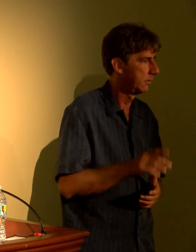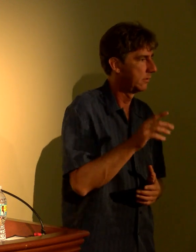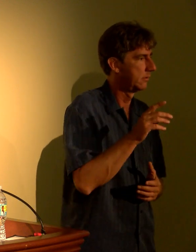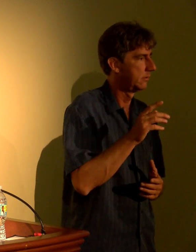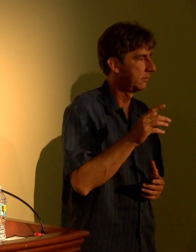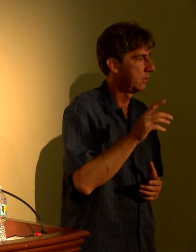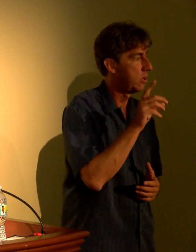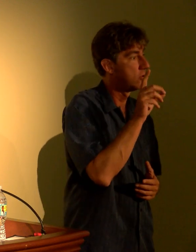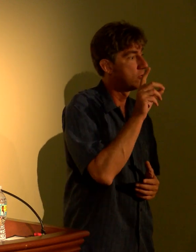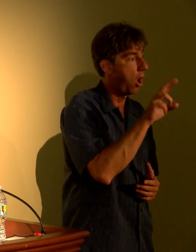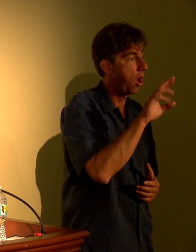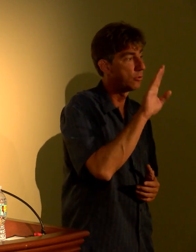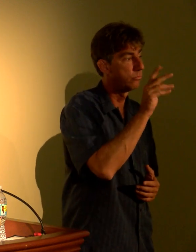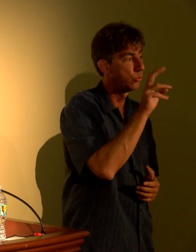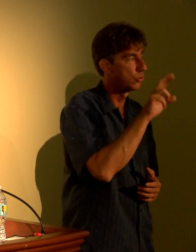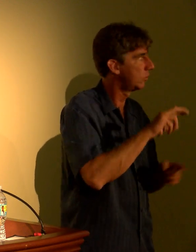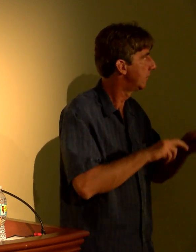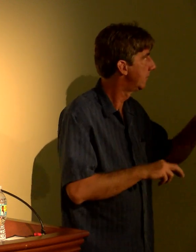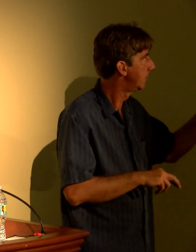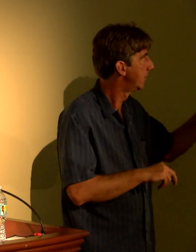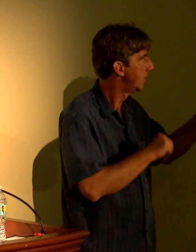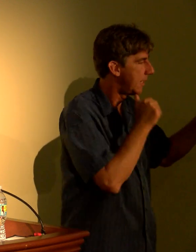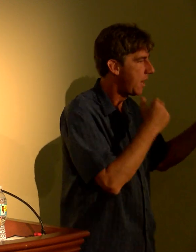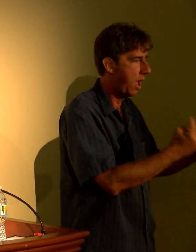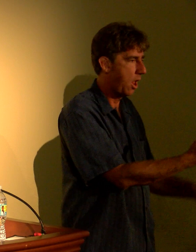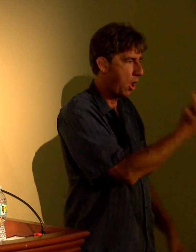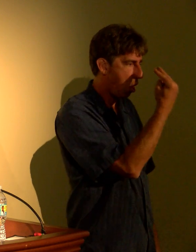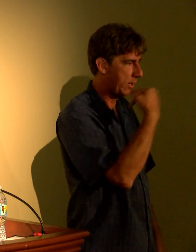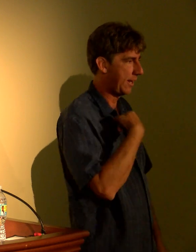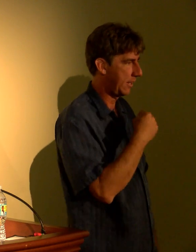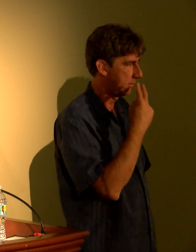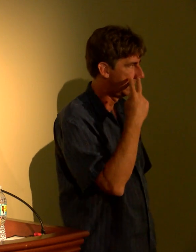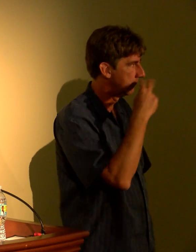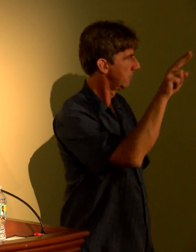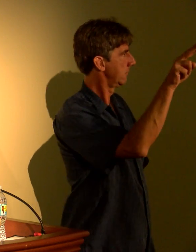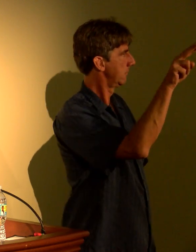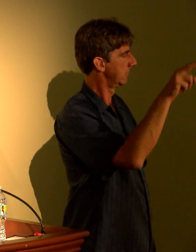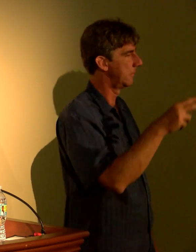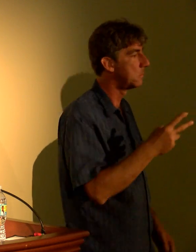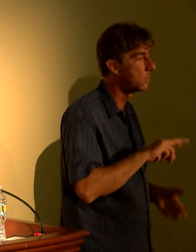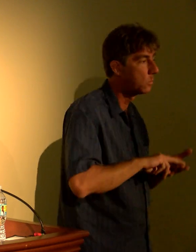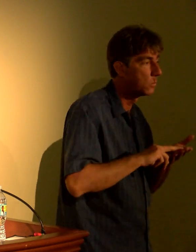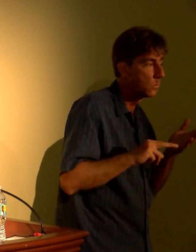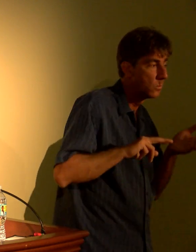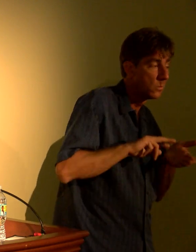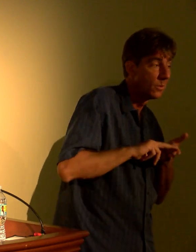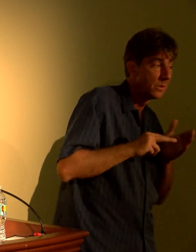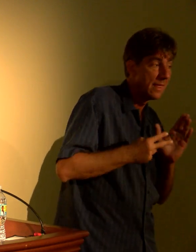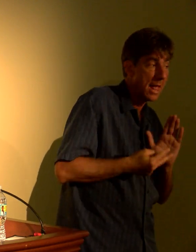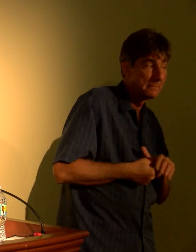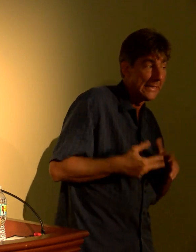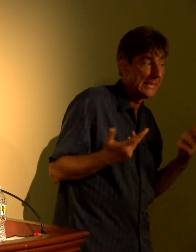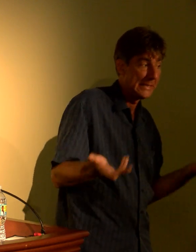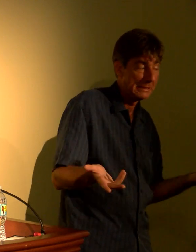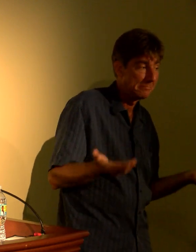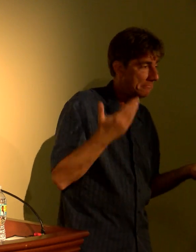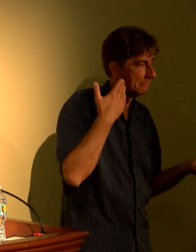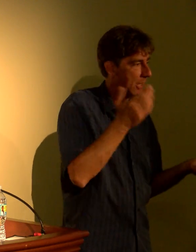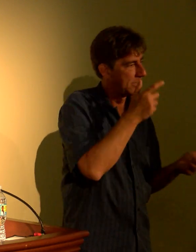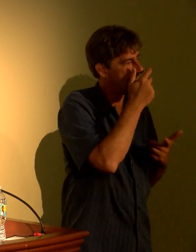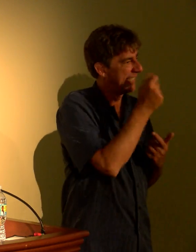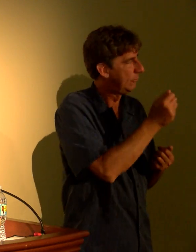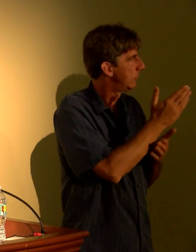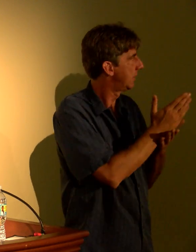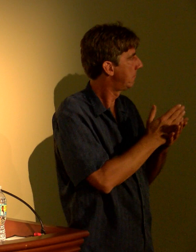us also. I have no answer for what that may or may not mean, but it's an interesting part of